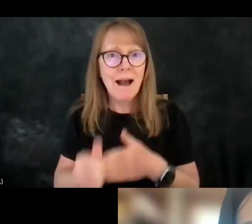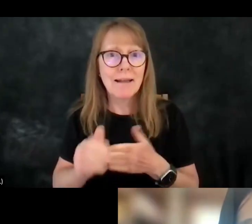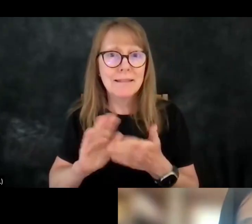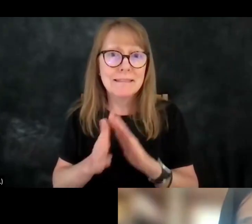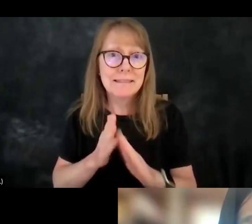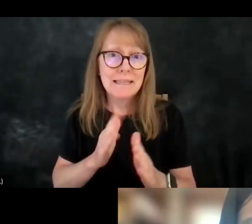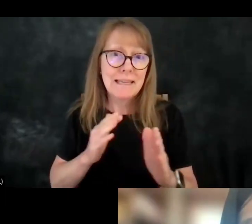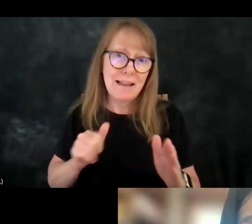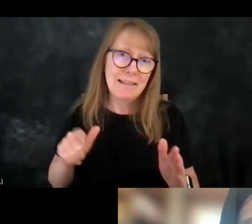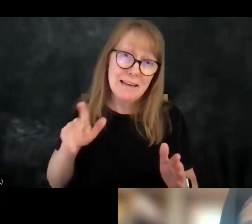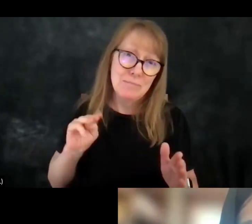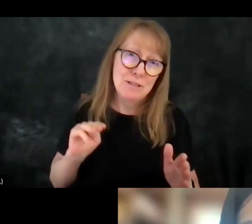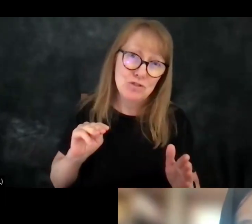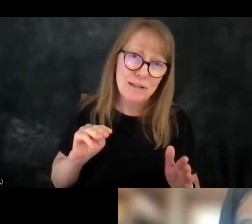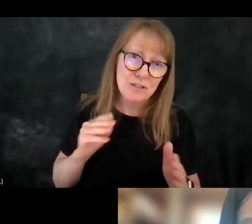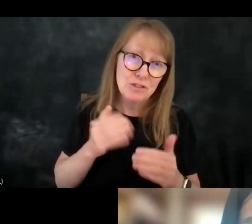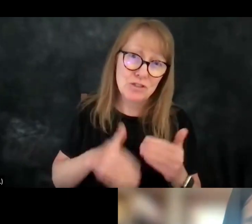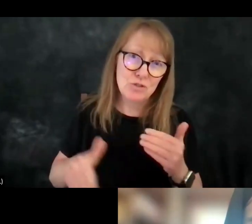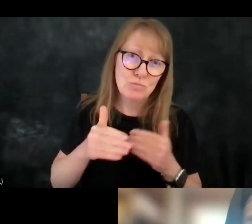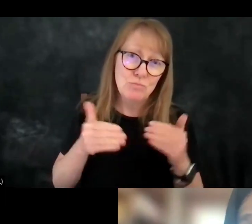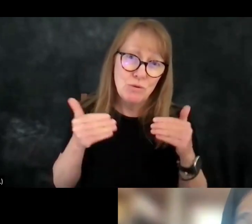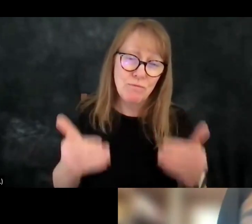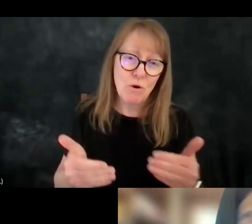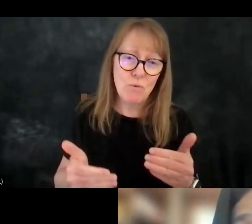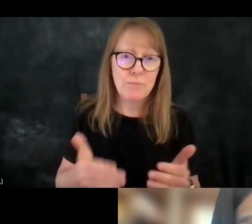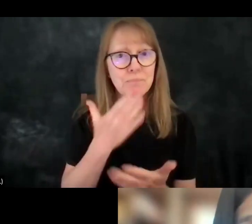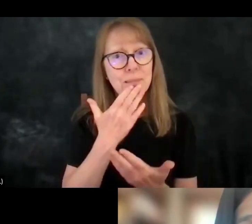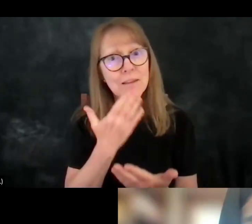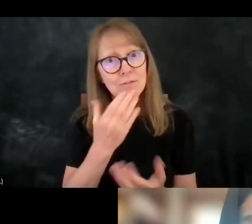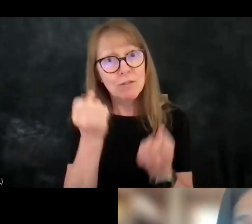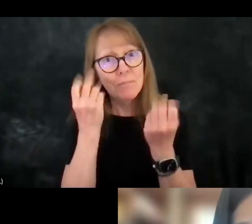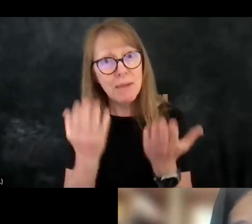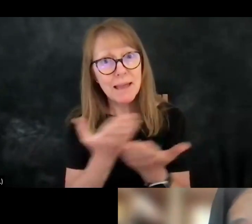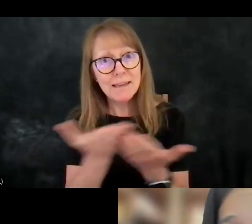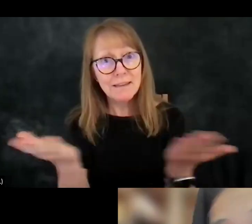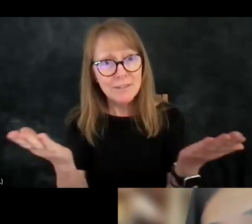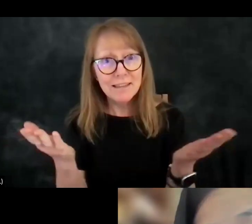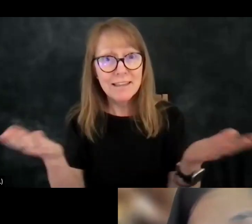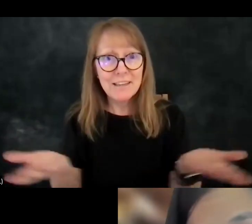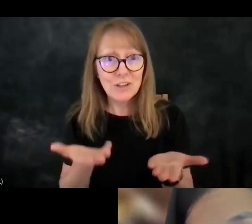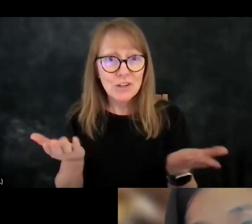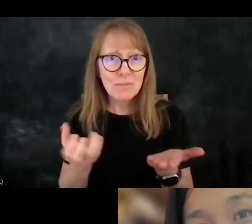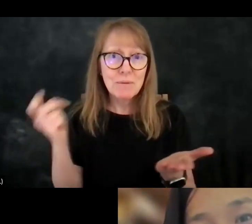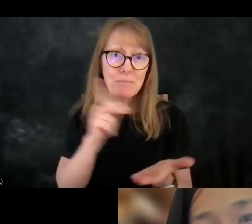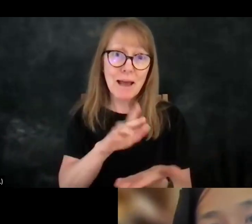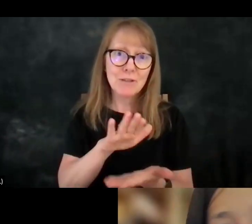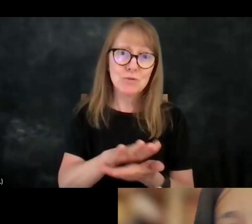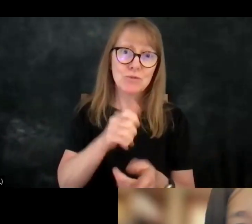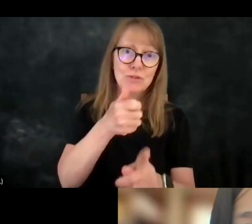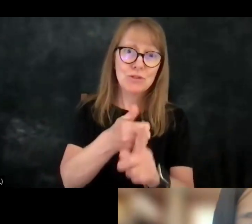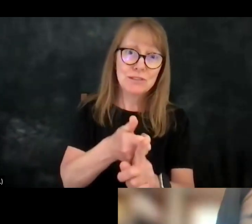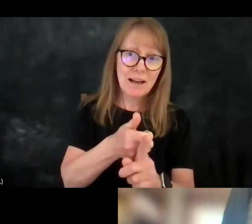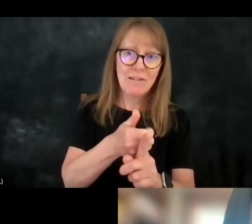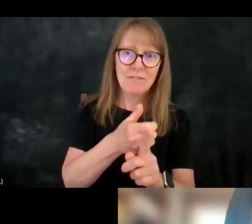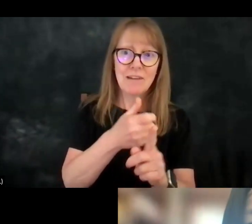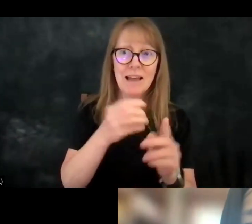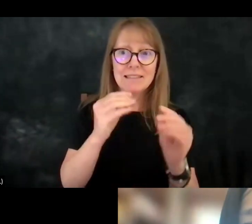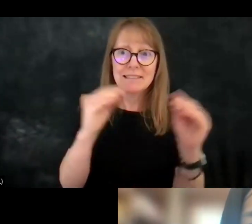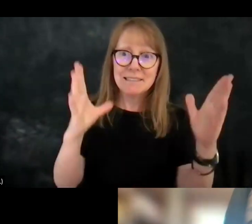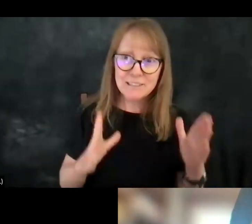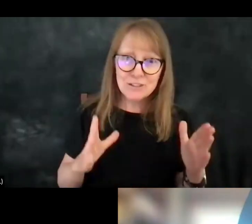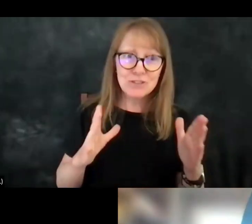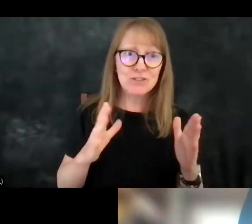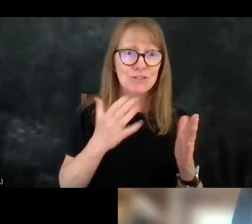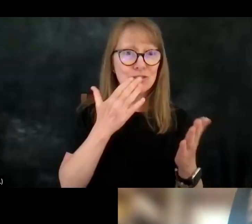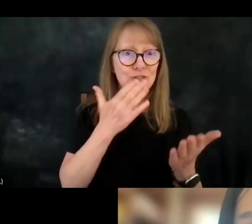do. Thank you to the many of you also who are maybe back to school yourselves as teachers or school